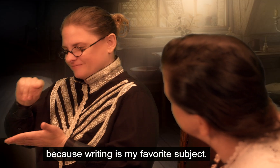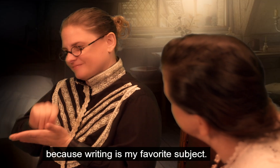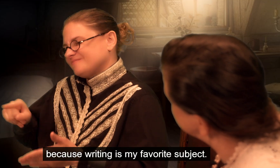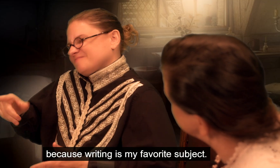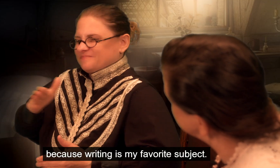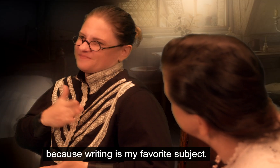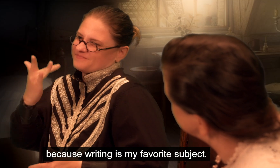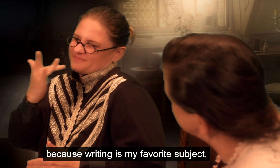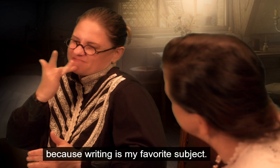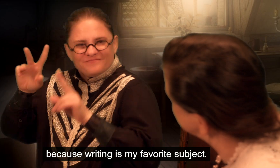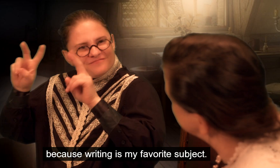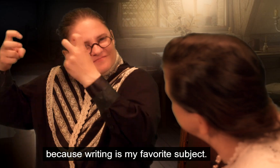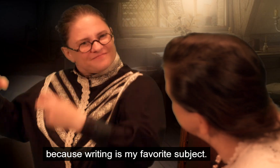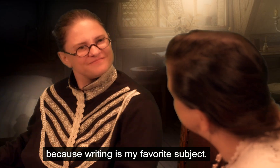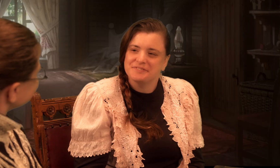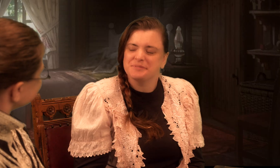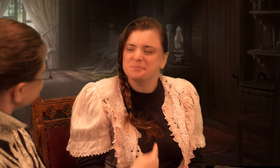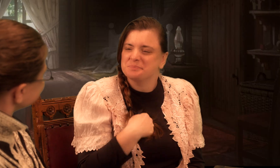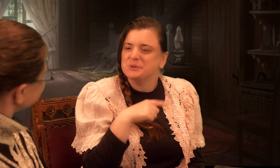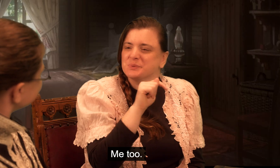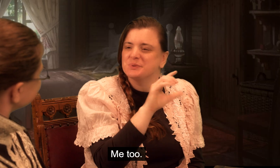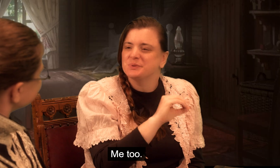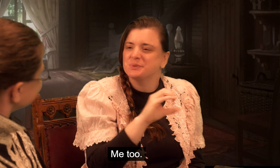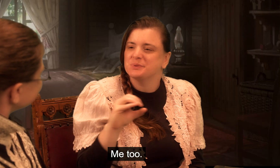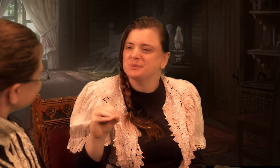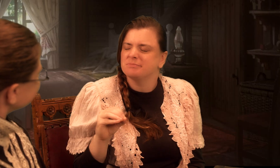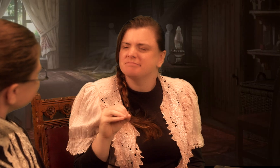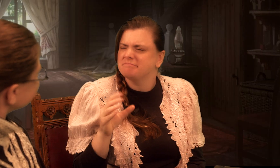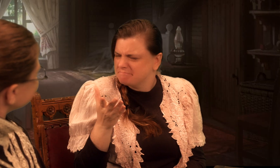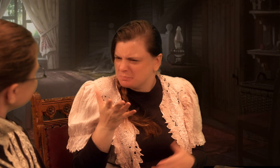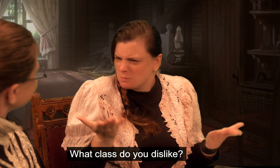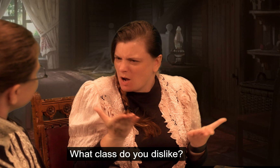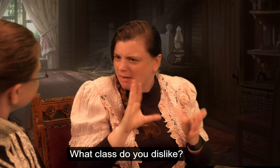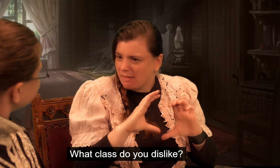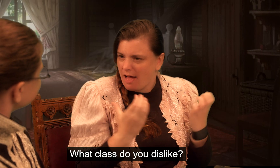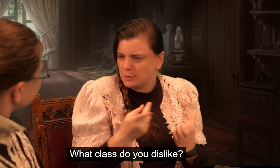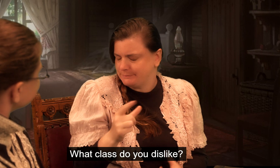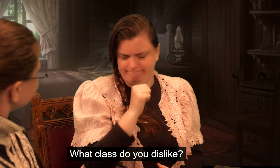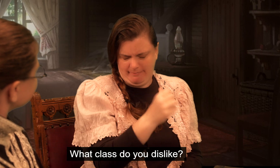Because writing is my favorite subject. Me too. What class do you dislike?